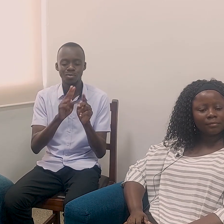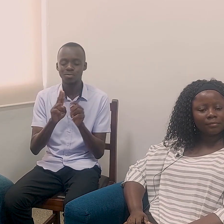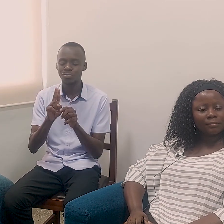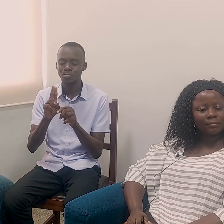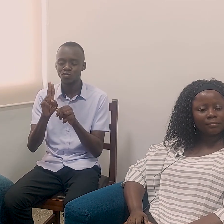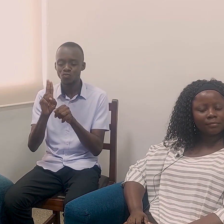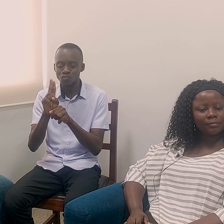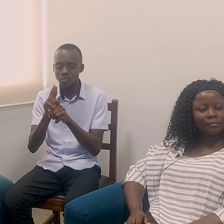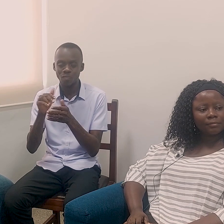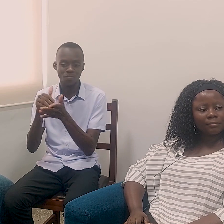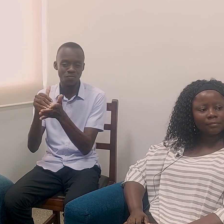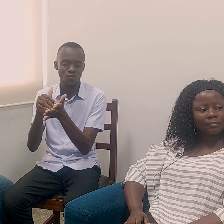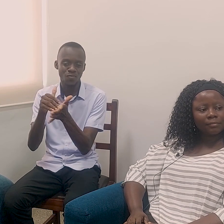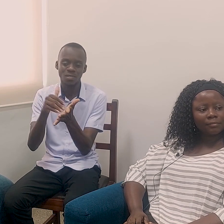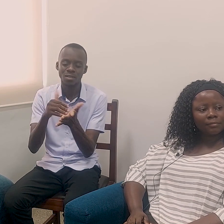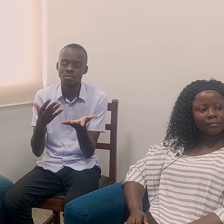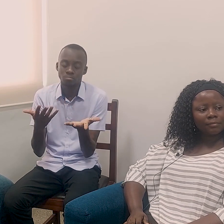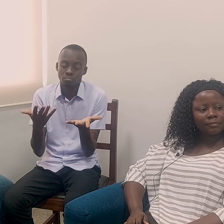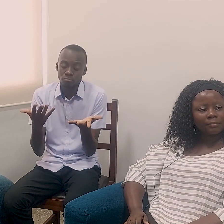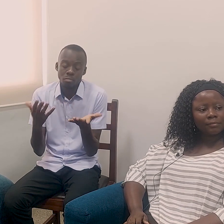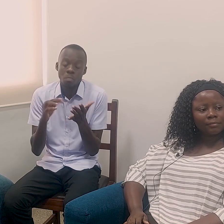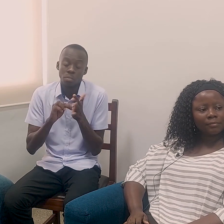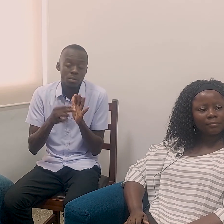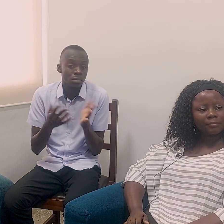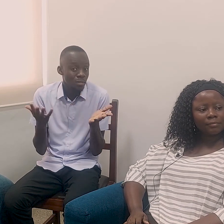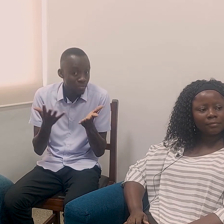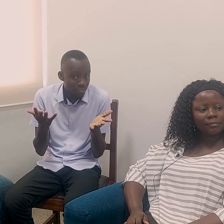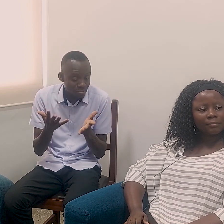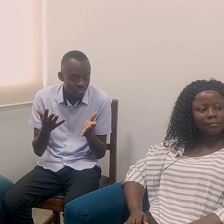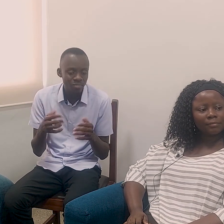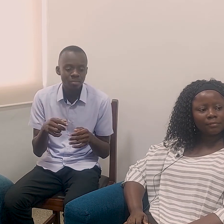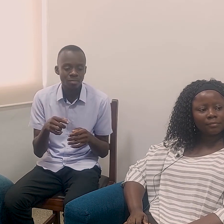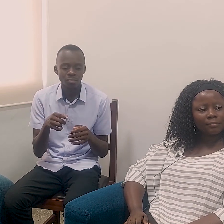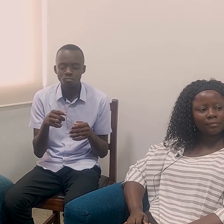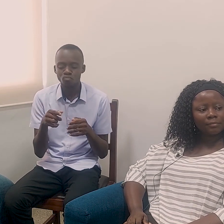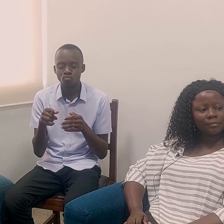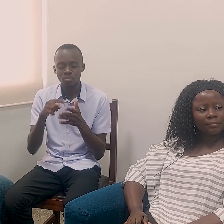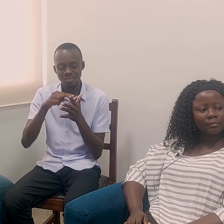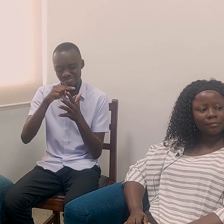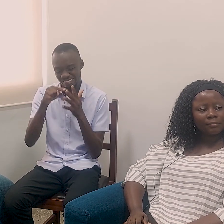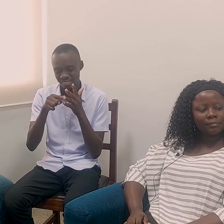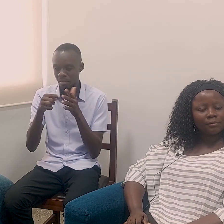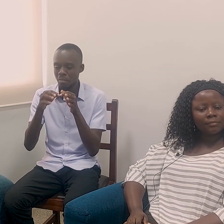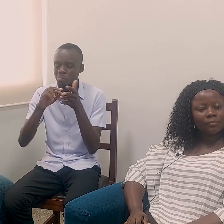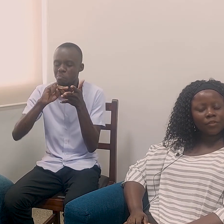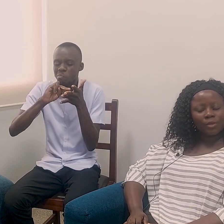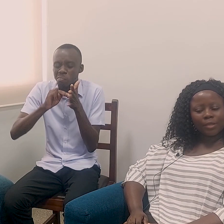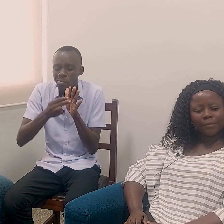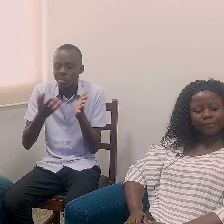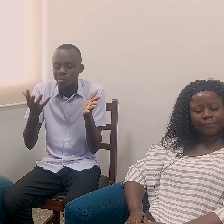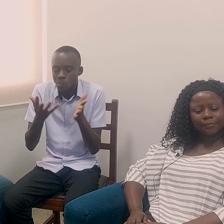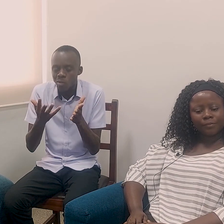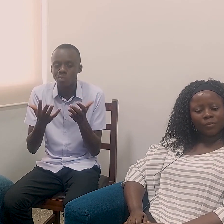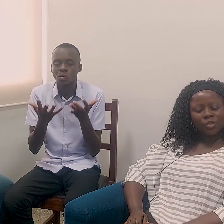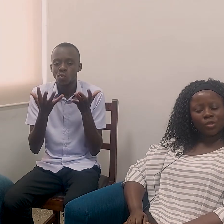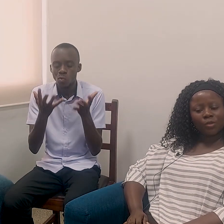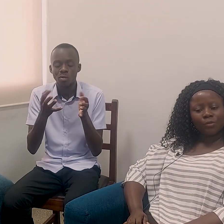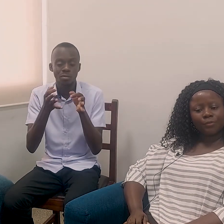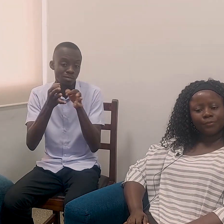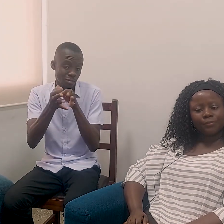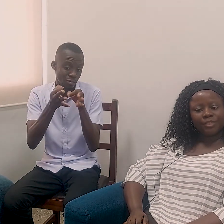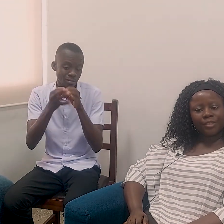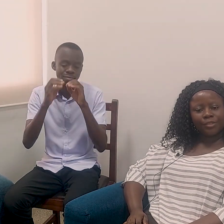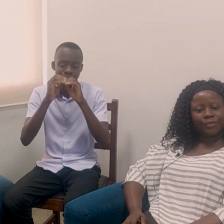days? And what exactly defines these things as they are? Okay.